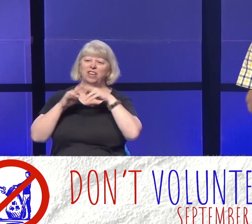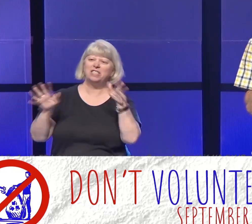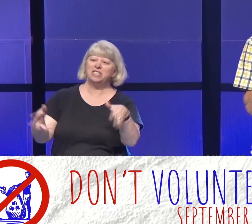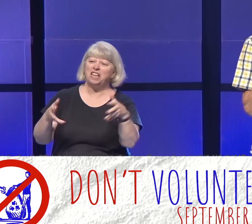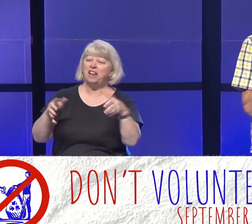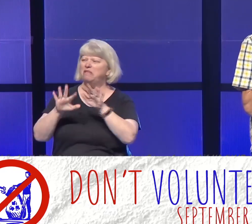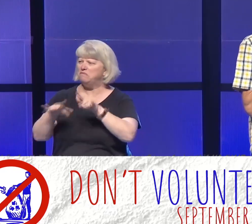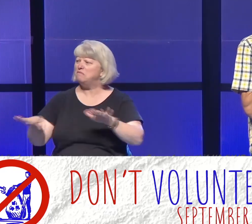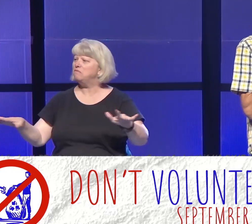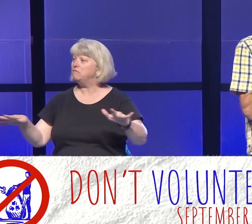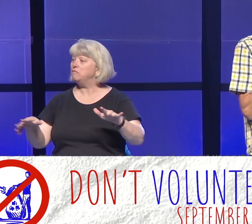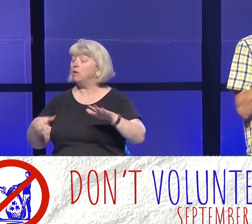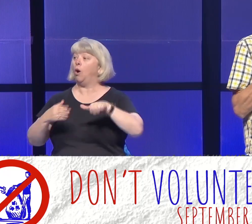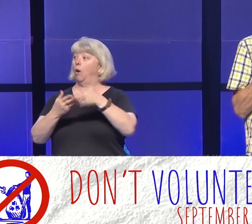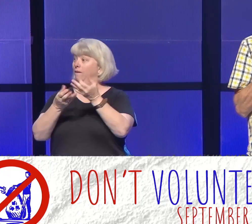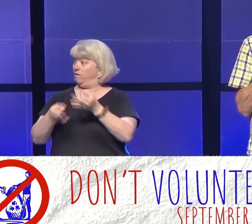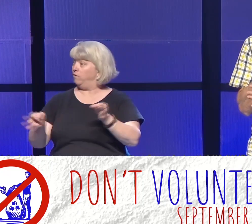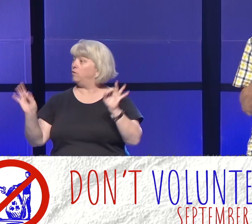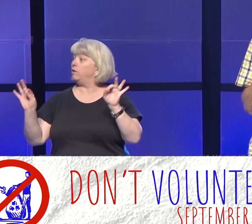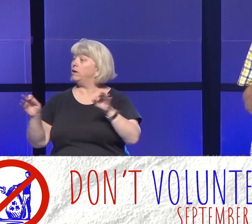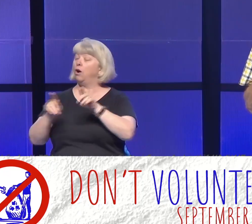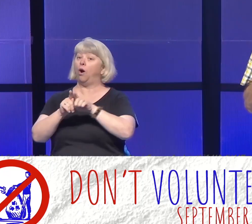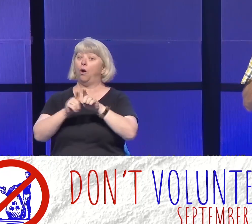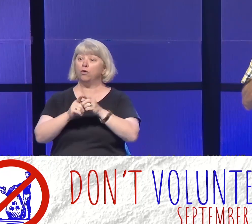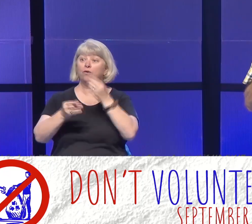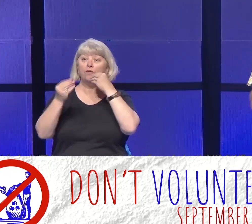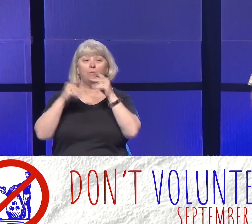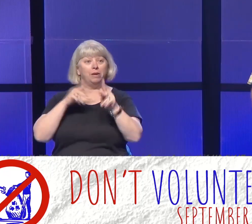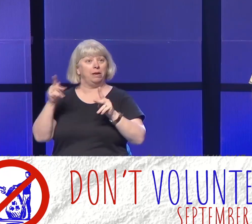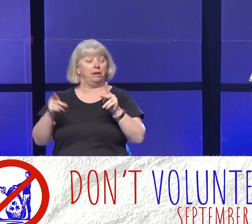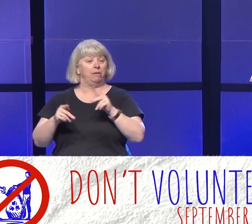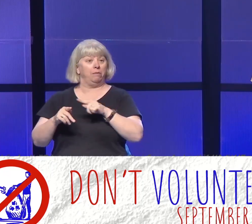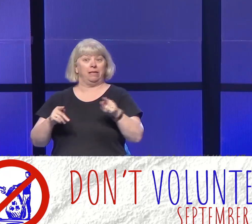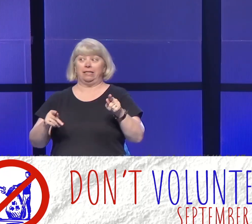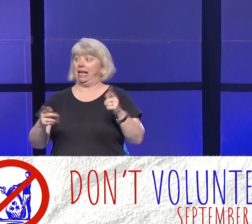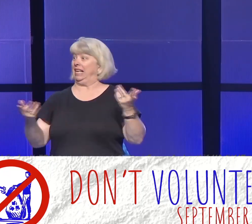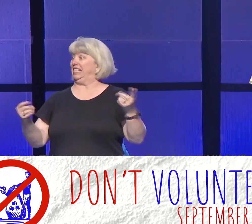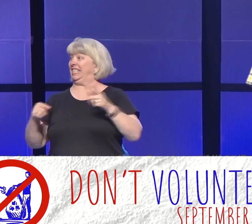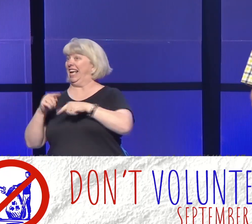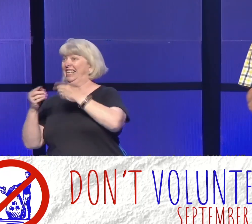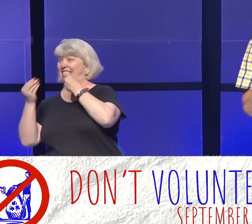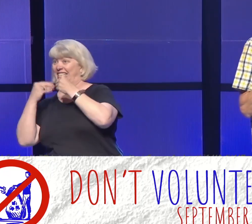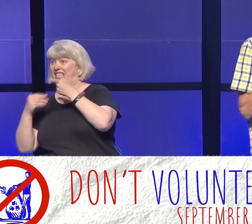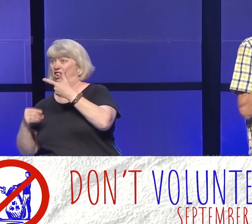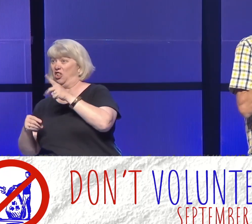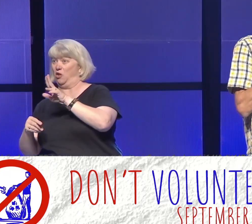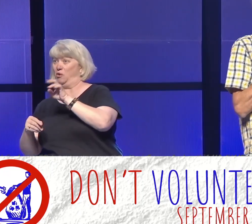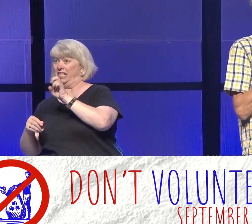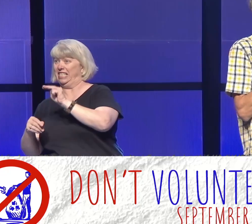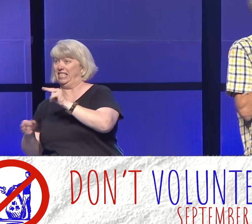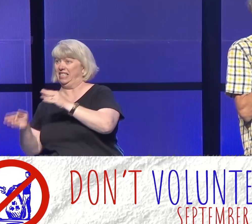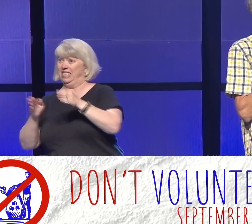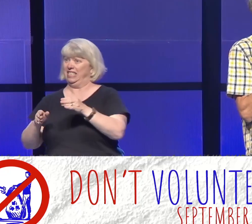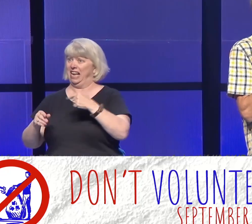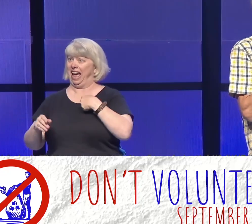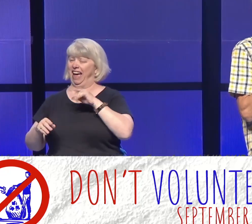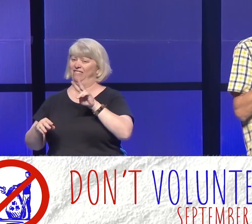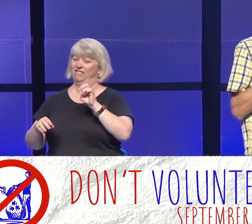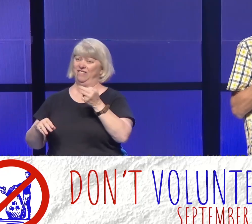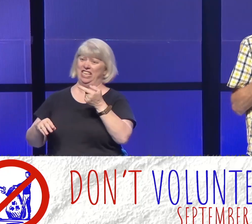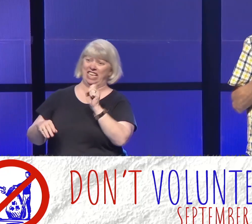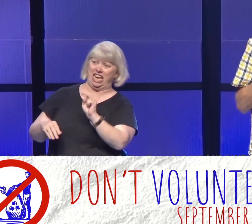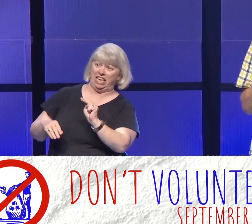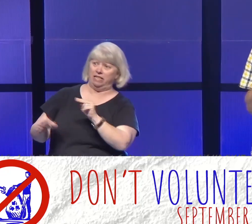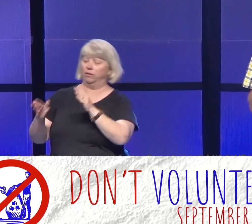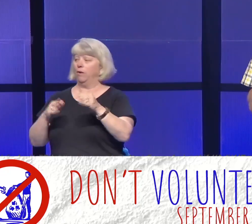and whatnot. It's all free. We also have food for people who go, I can't eat gluten, or I'm a vegan, or I've got some food sensitivity.